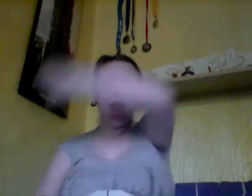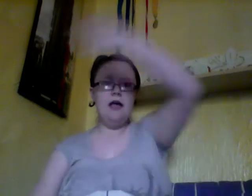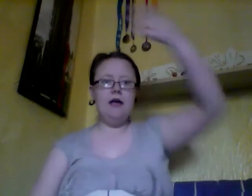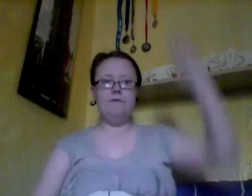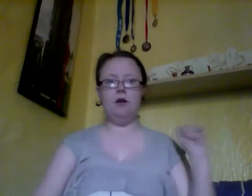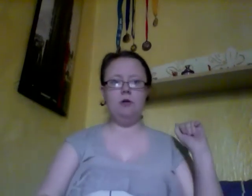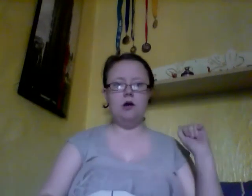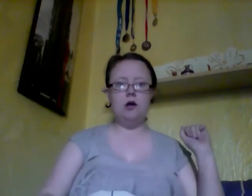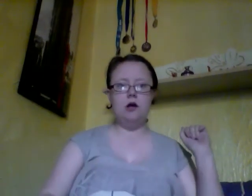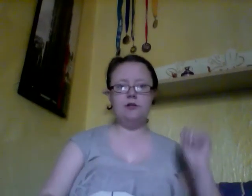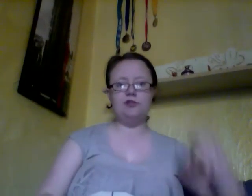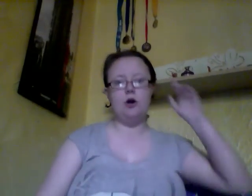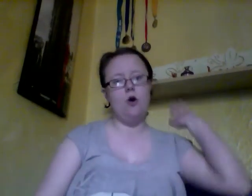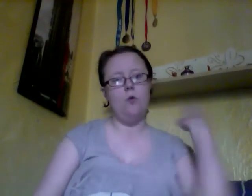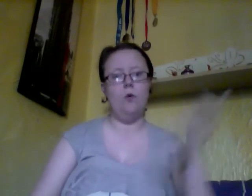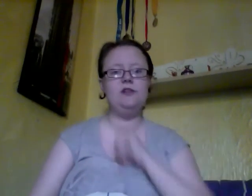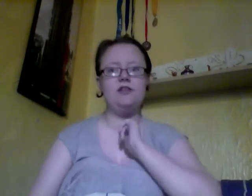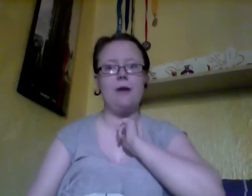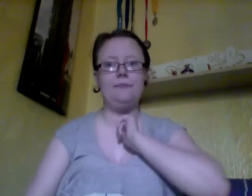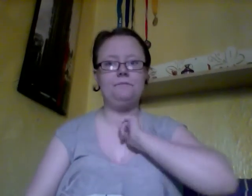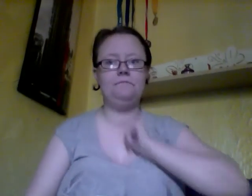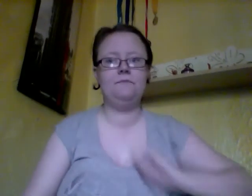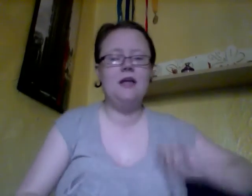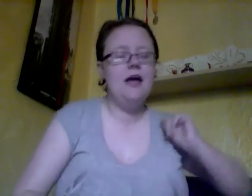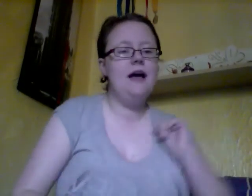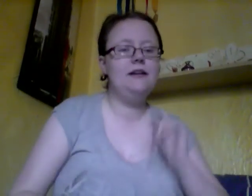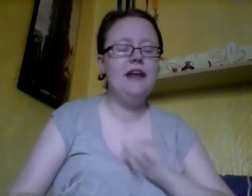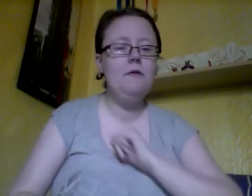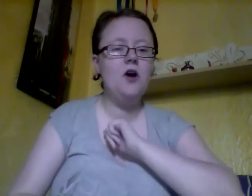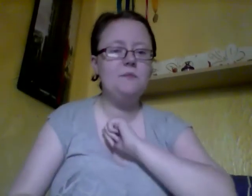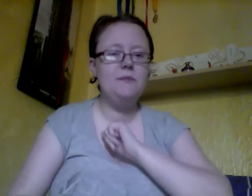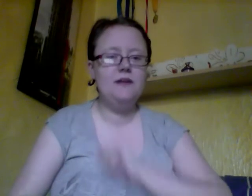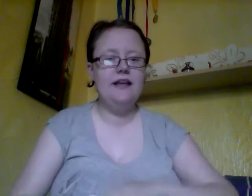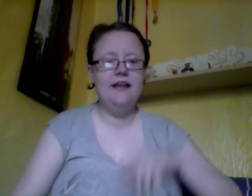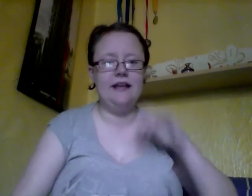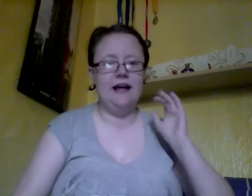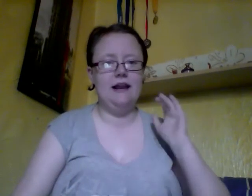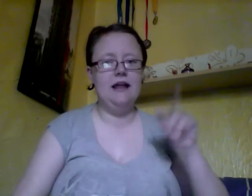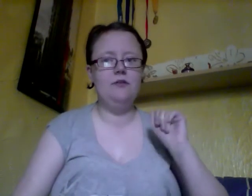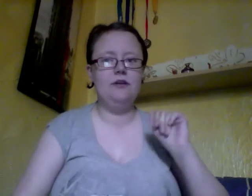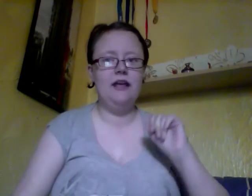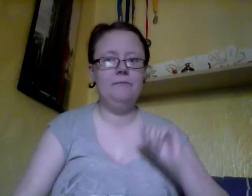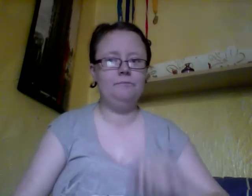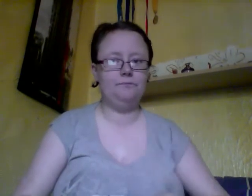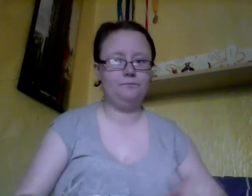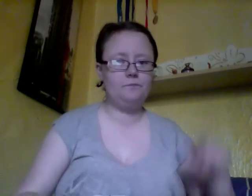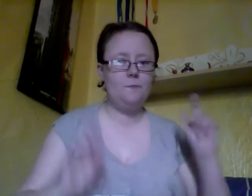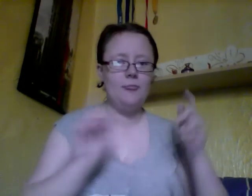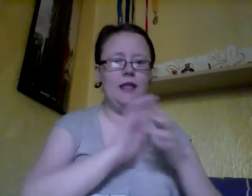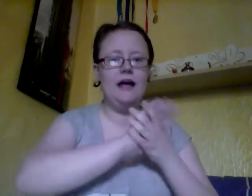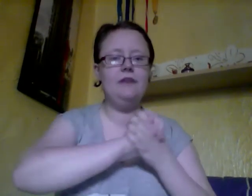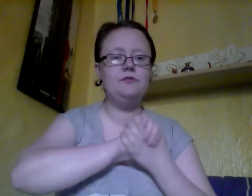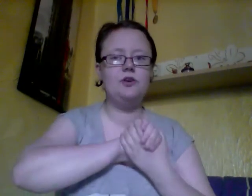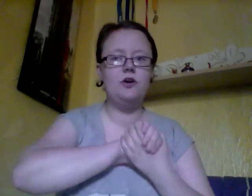Hey followers, what's up? Today we're going to be playing a little game I saw